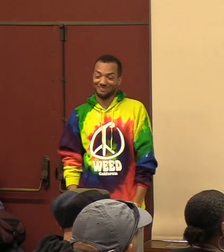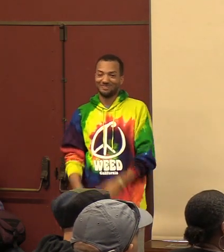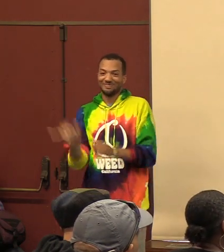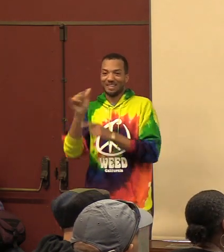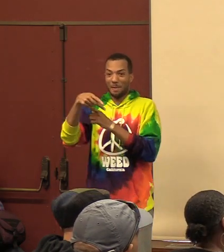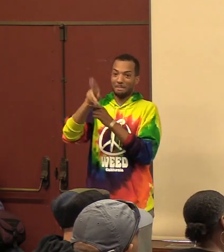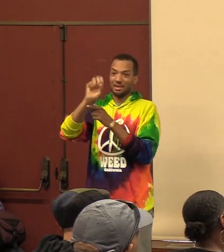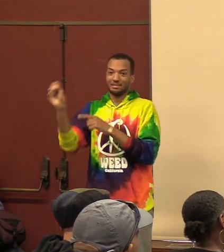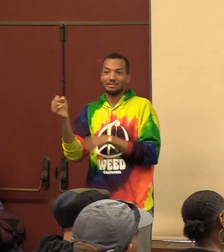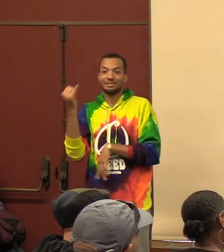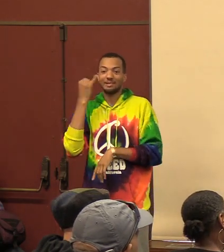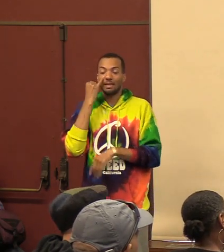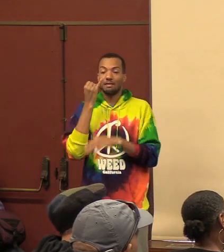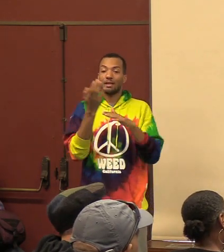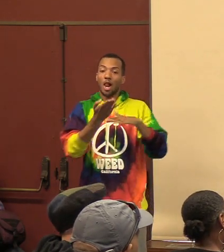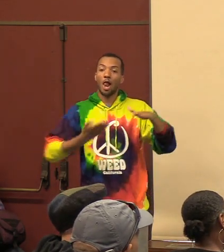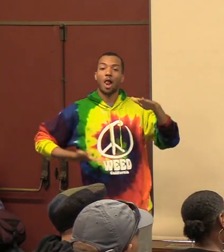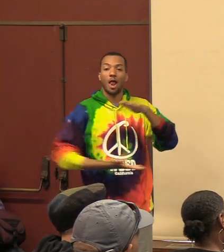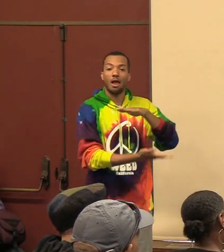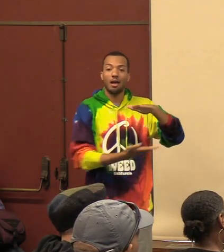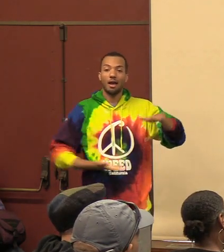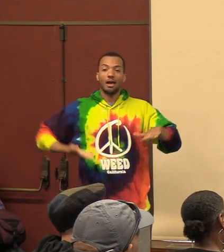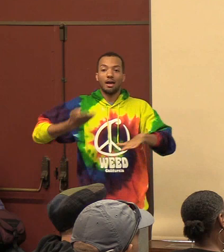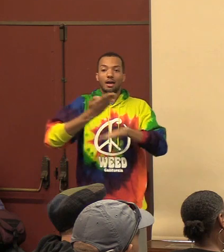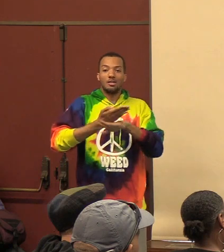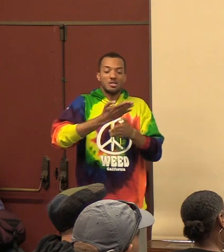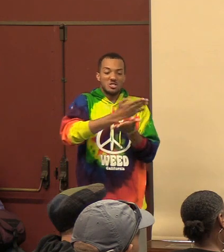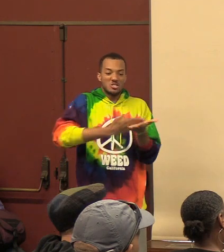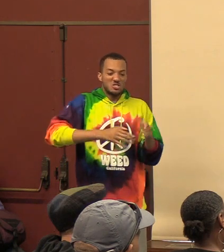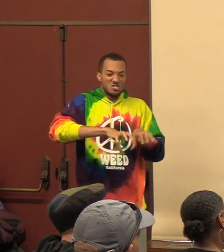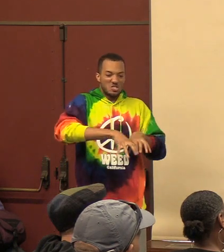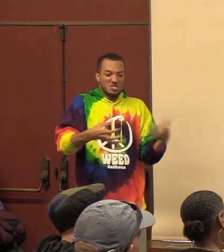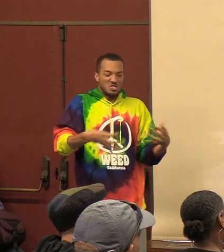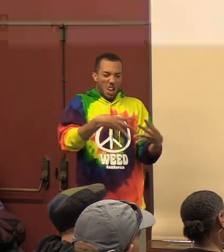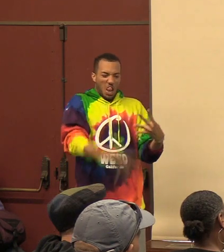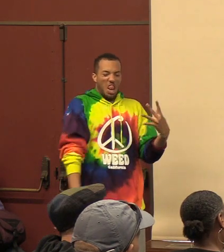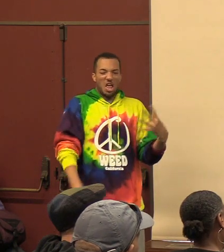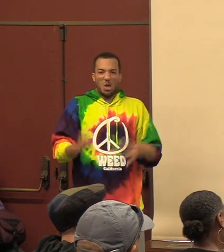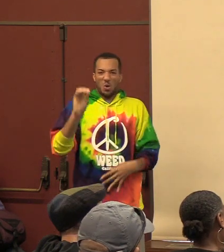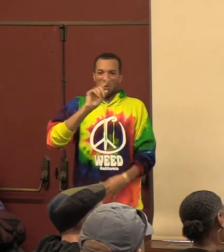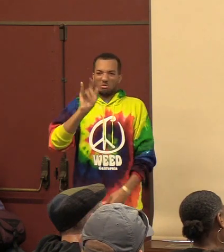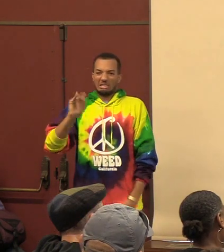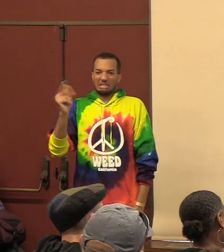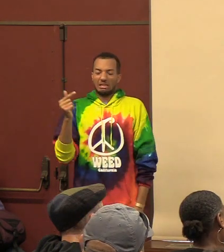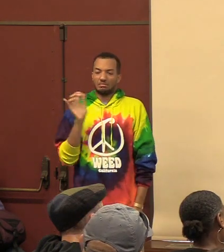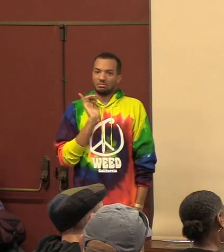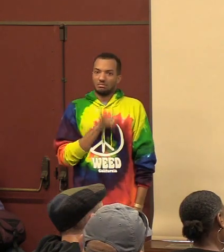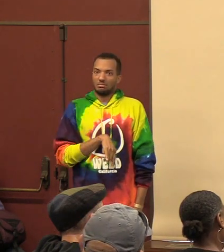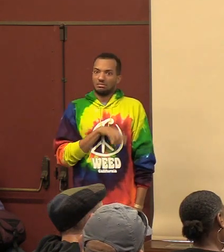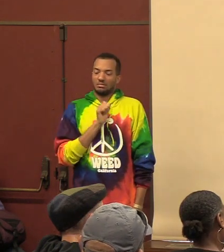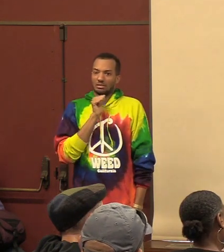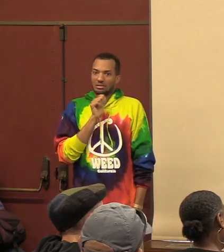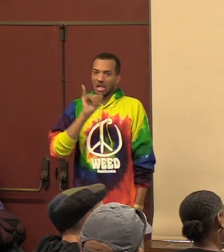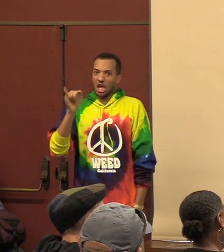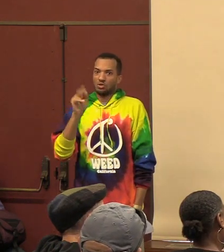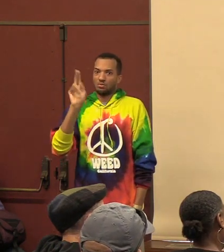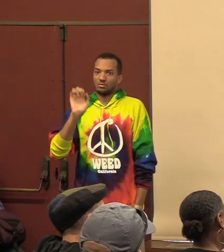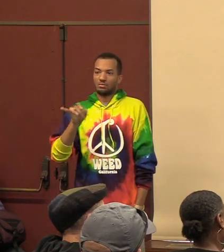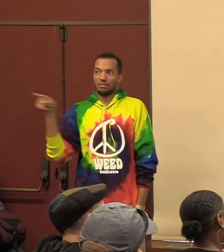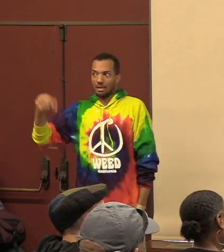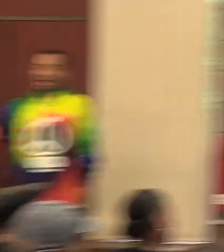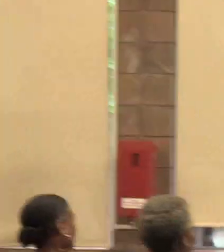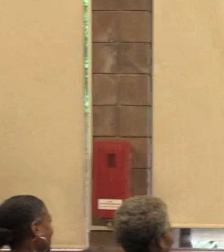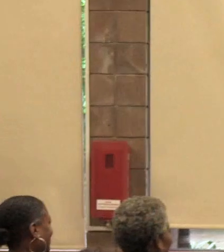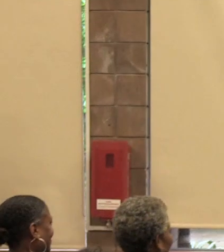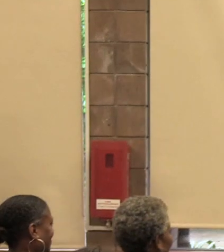And whenever you stick it in the oven and you pull it out and you cut it open and the stuff oozing out of it, that is not juice.